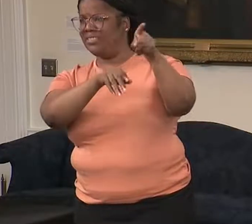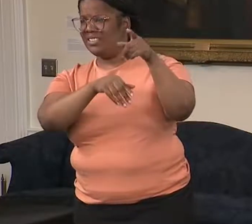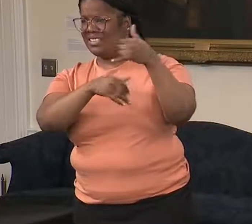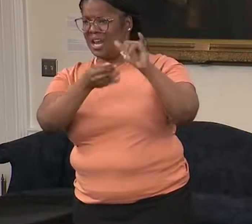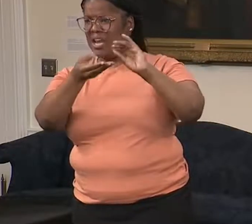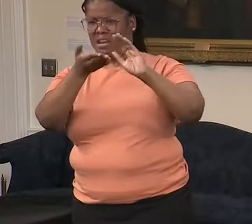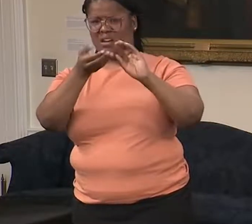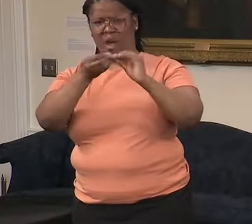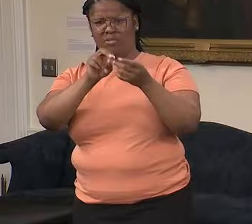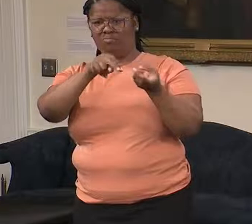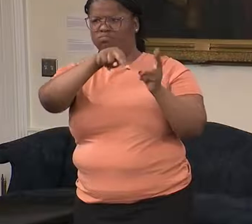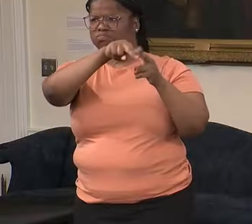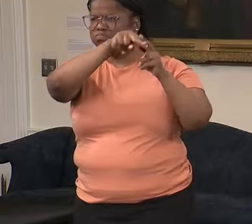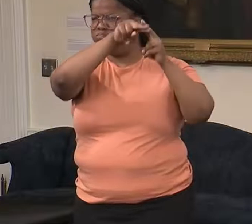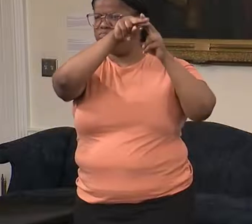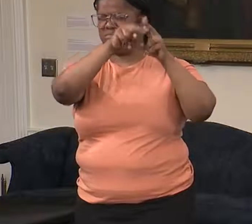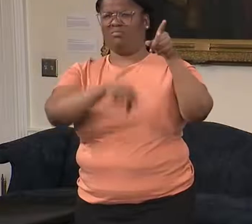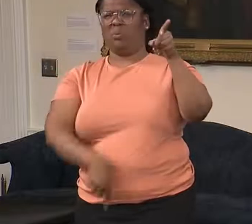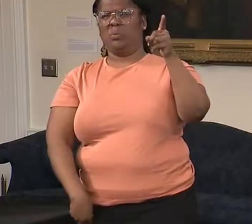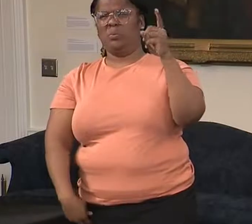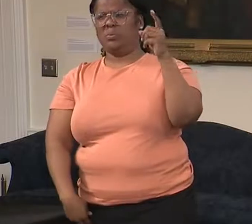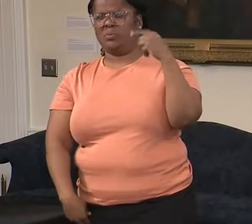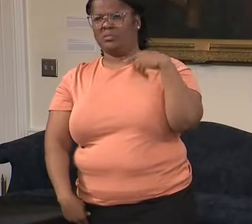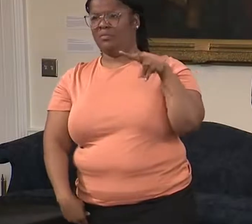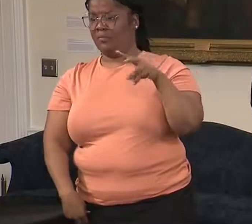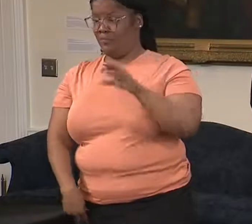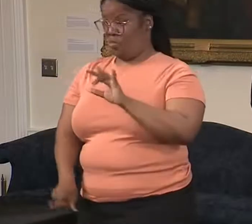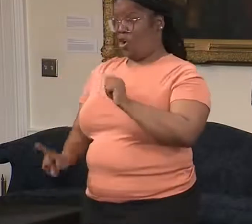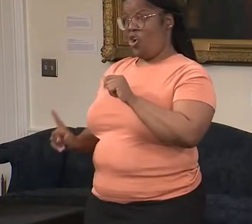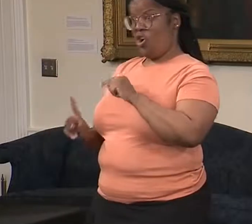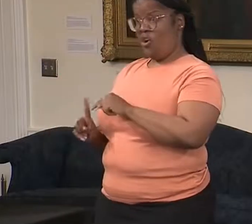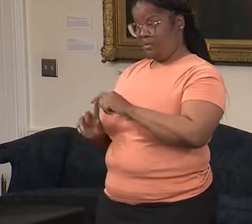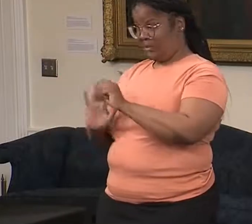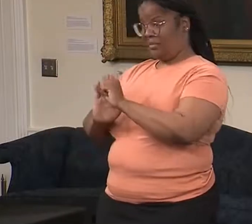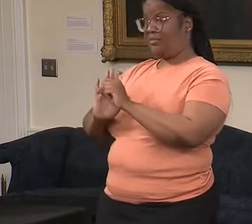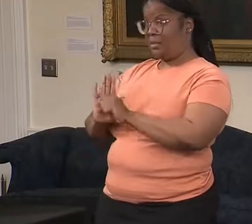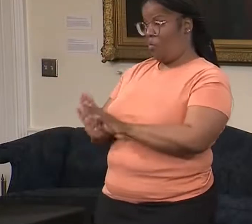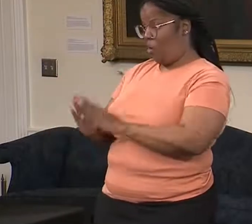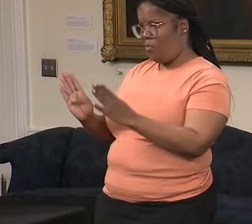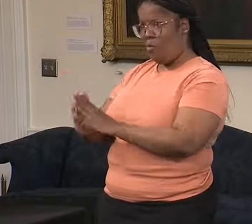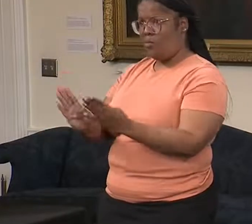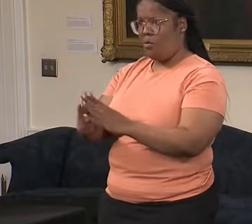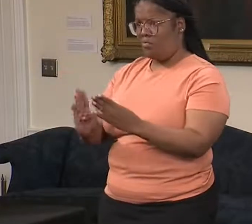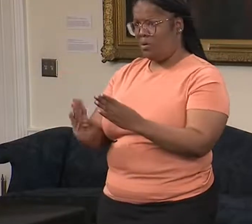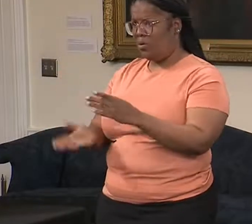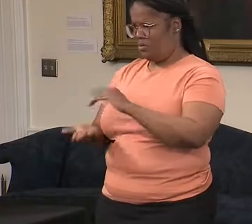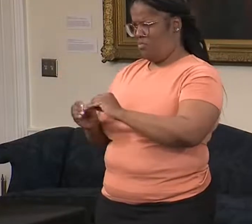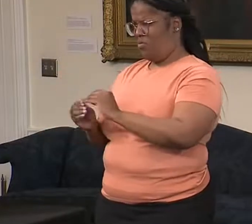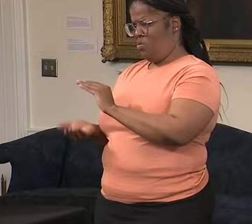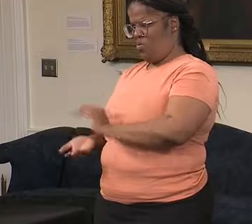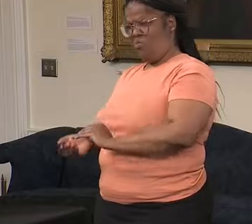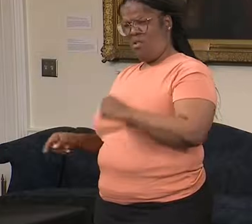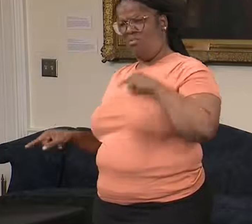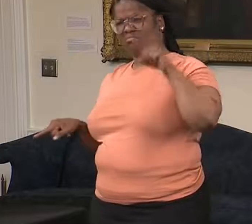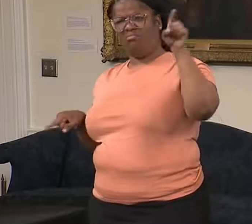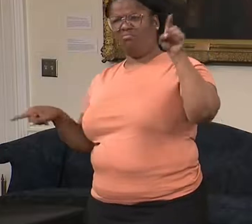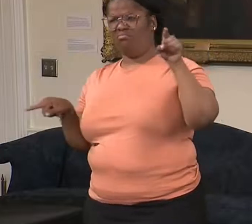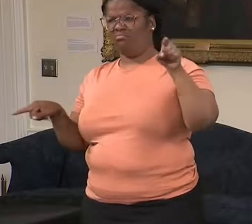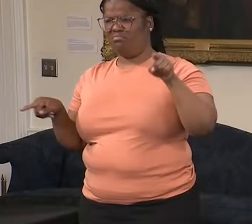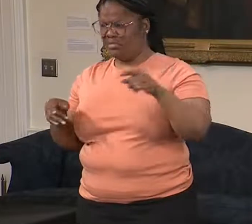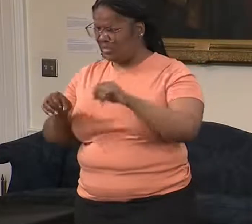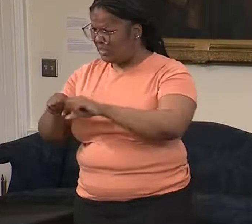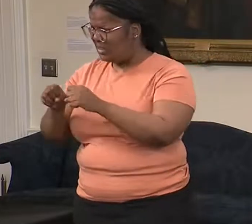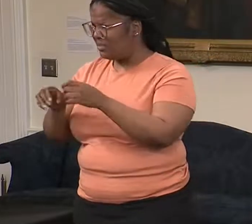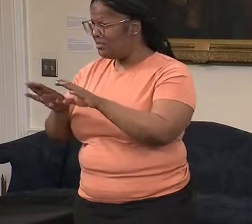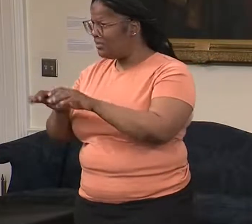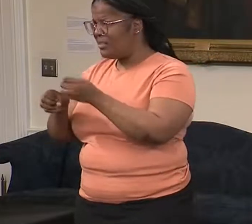spot. We're less than the national average. We're less than the regional average. We're better than all of the states to the north. But it's not great.